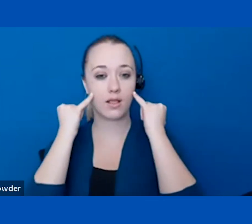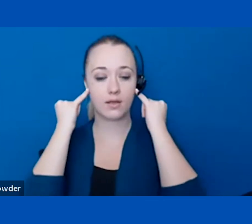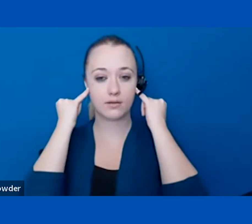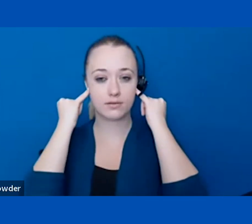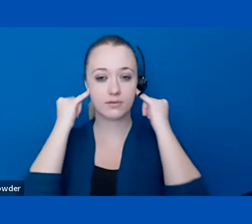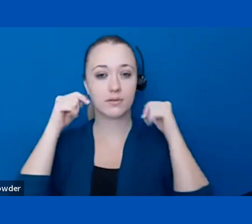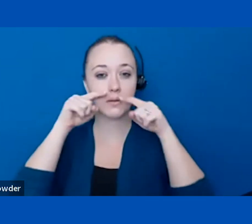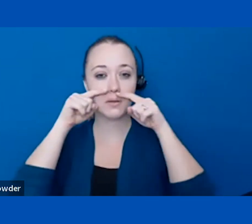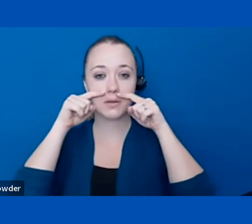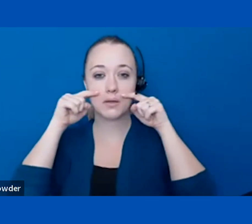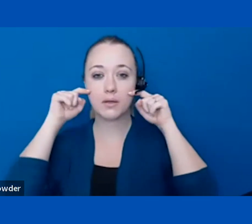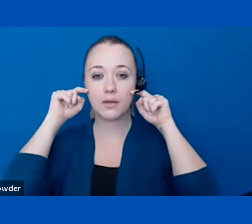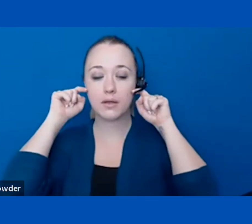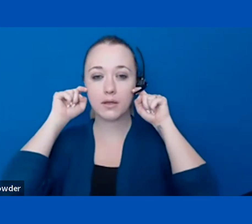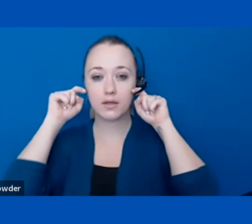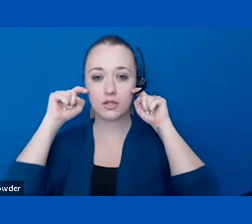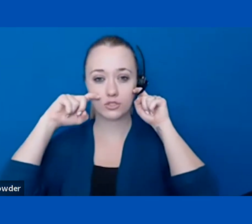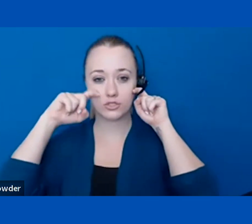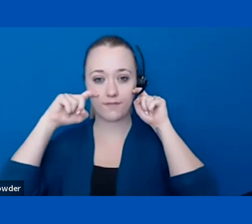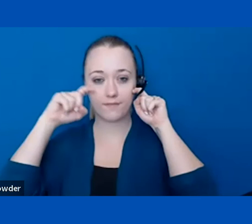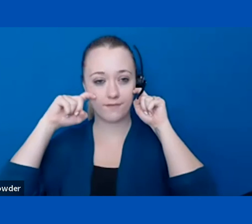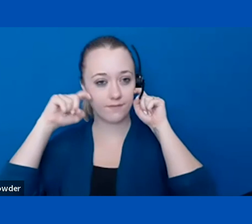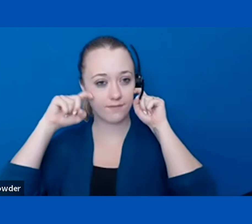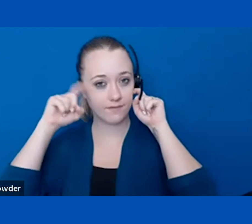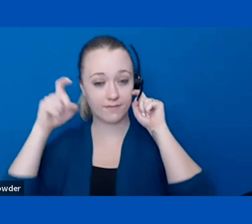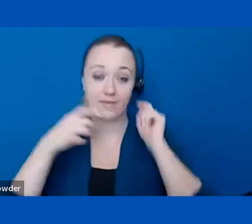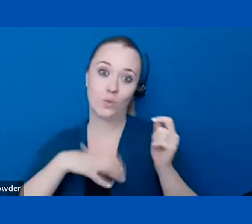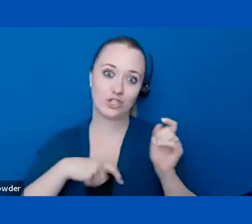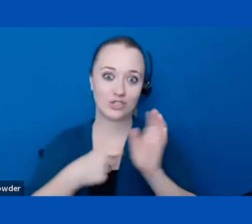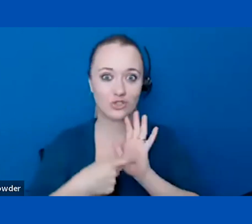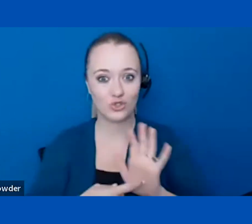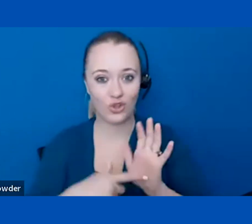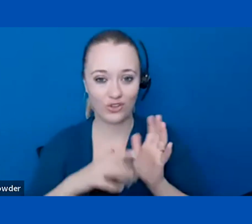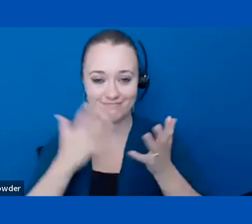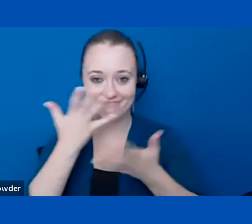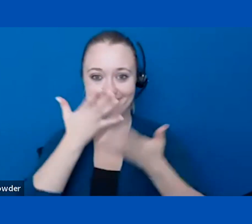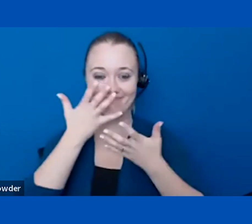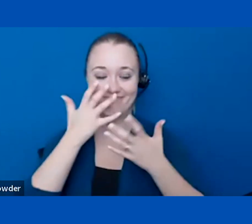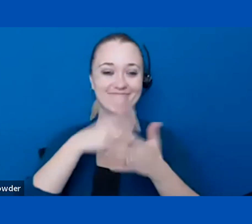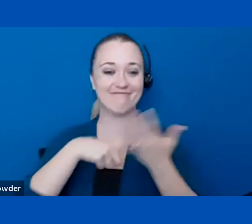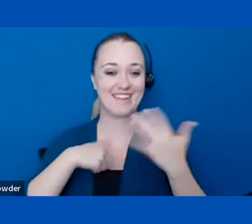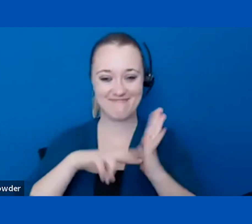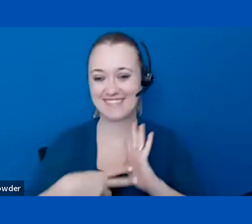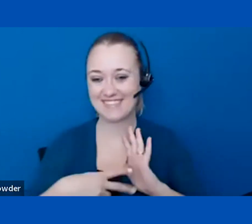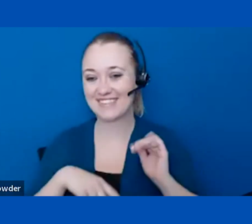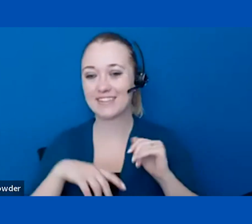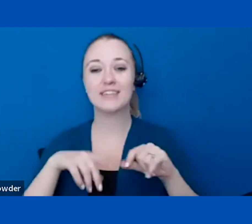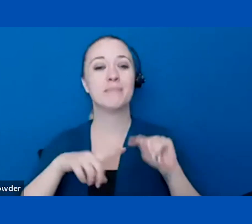shaving it. I don't know if that makes sense. I wish I could show you guys what I mean, but